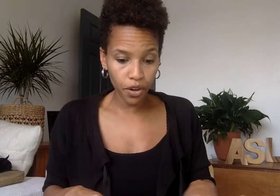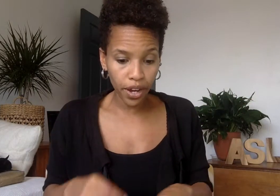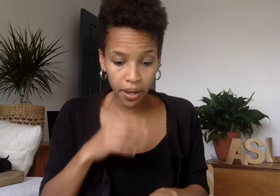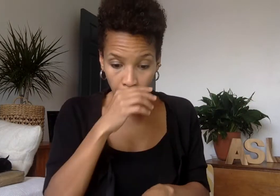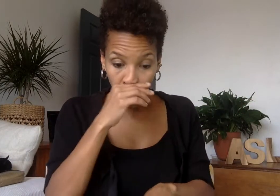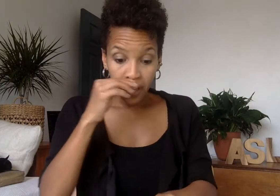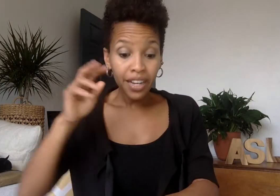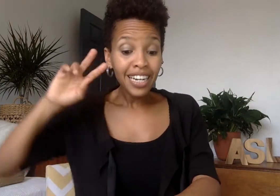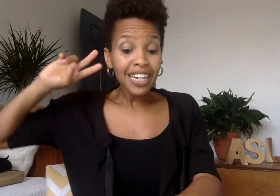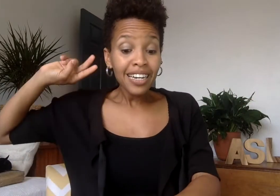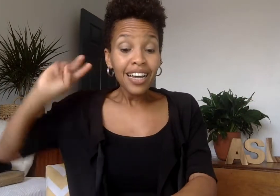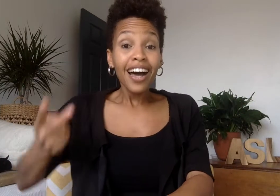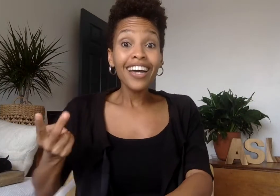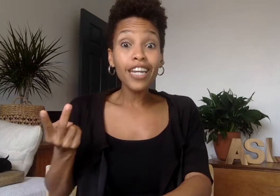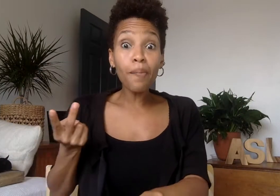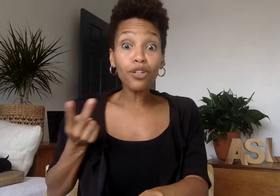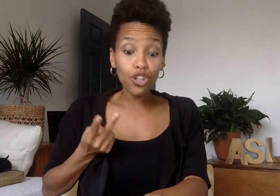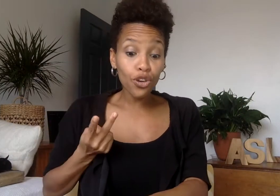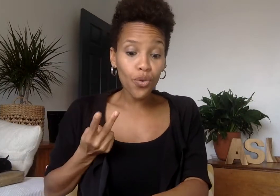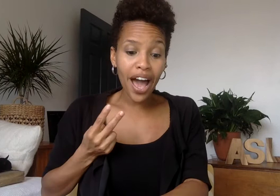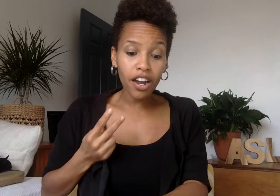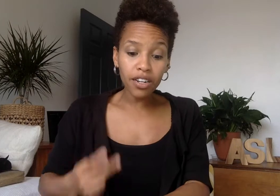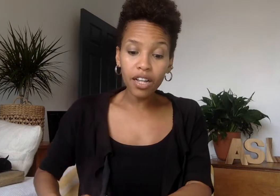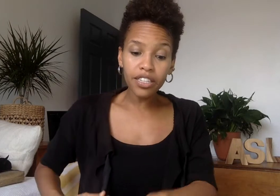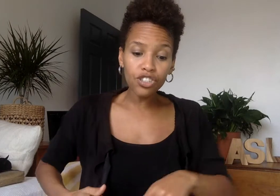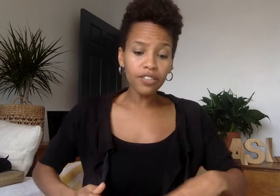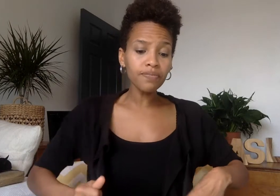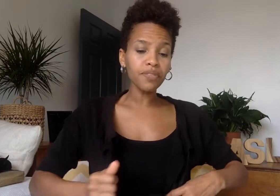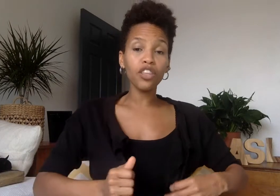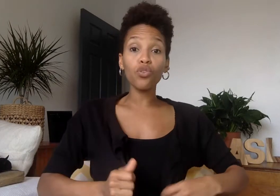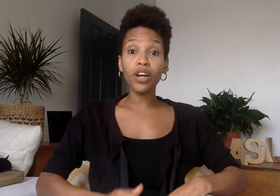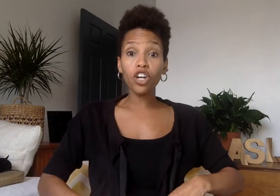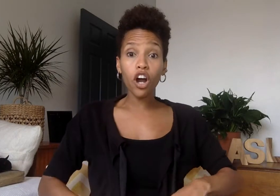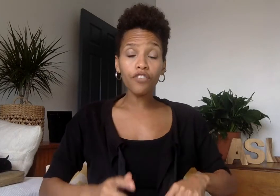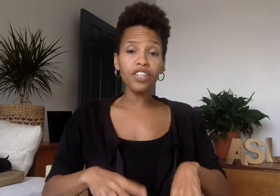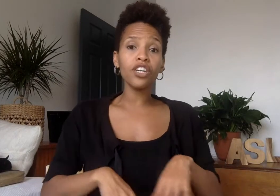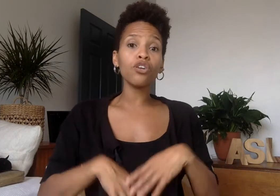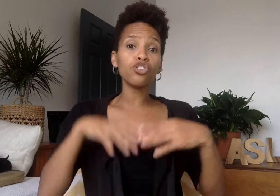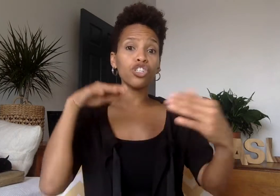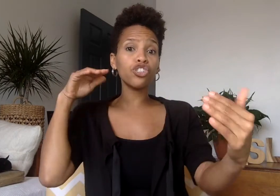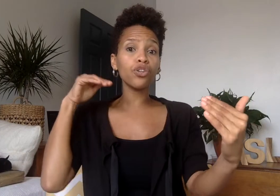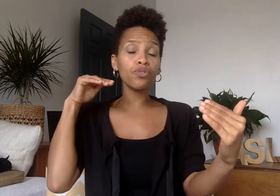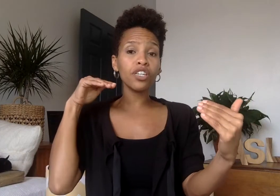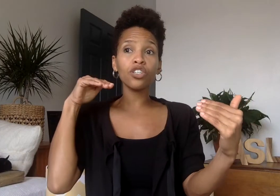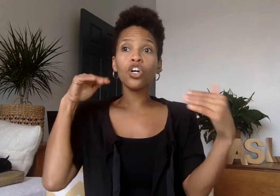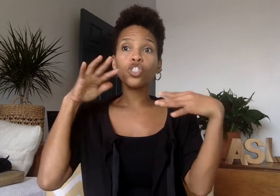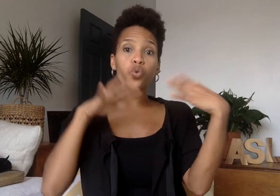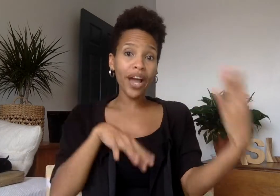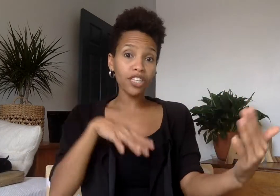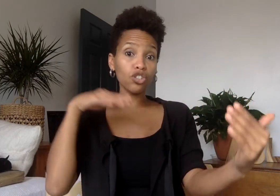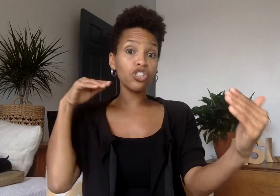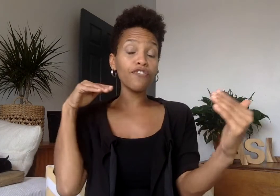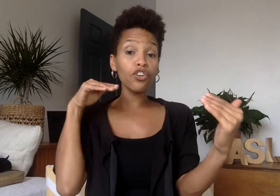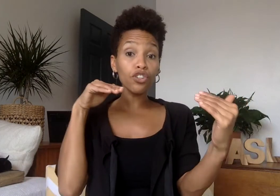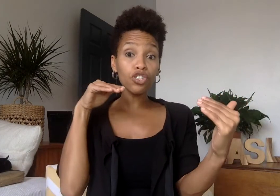right? Number 2, head-on collision. In the red car video, she shows it twice. So she first